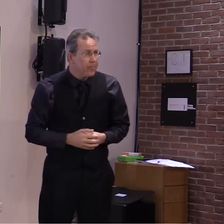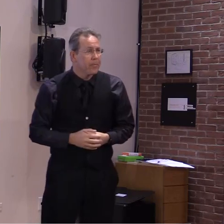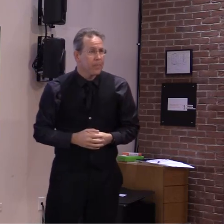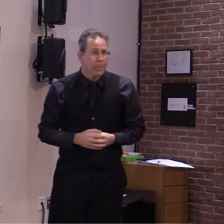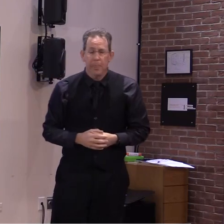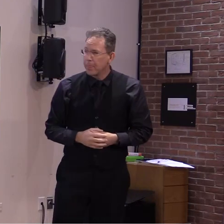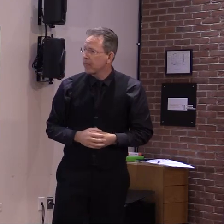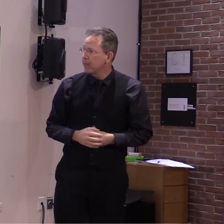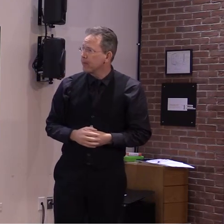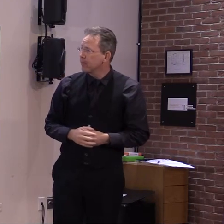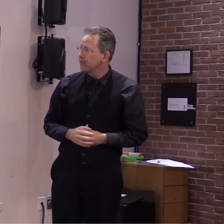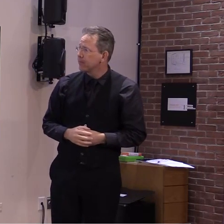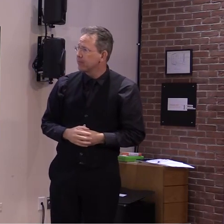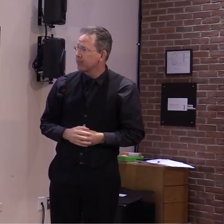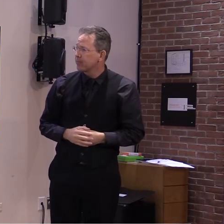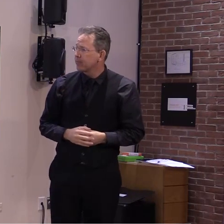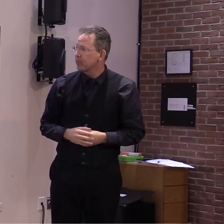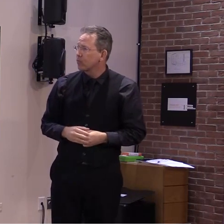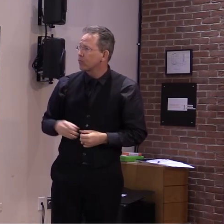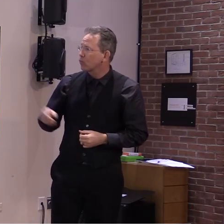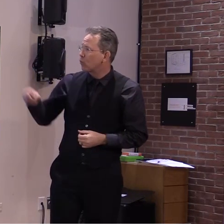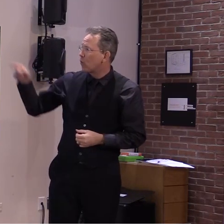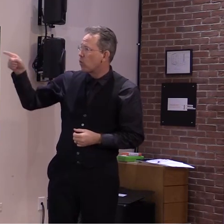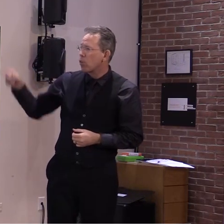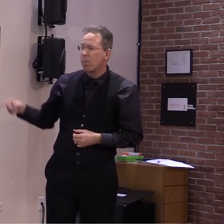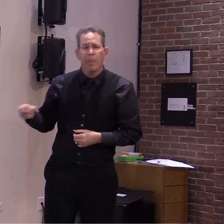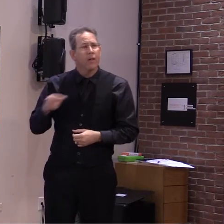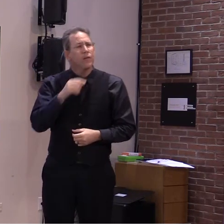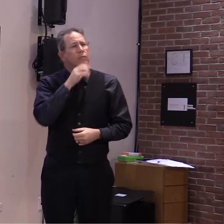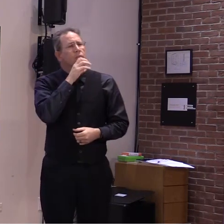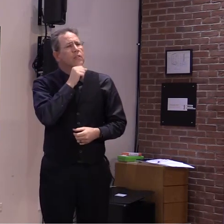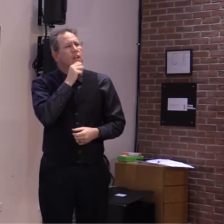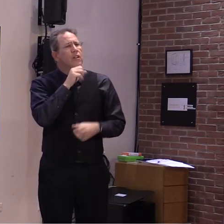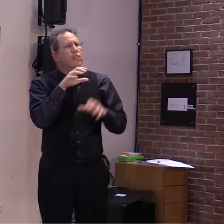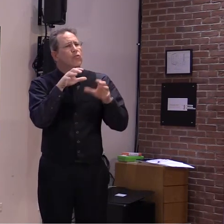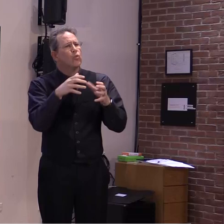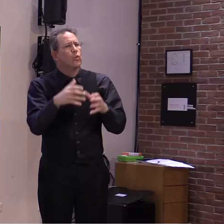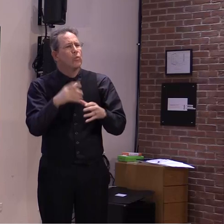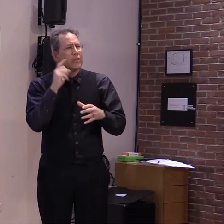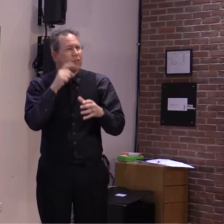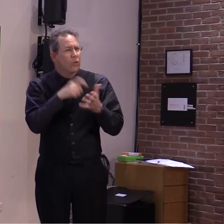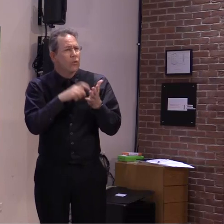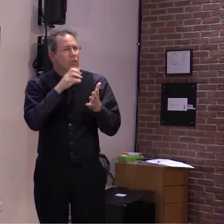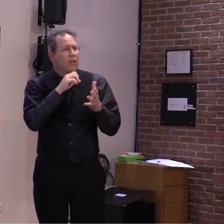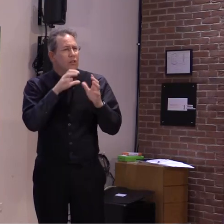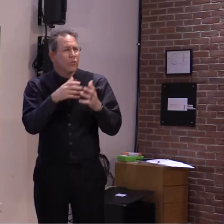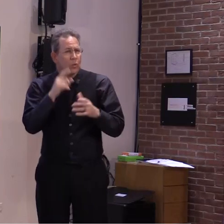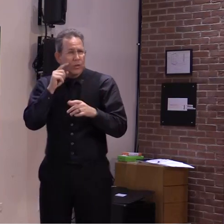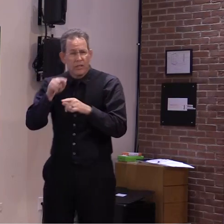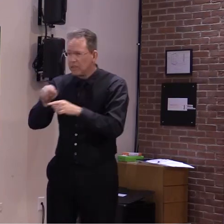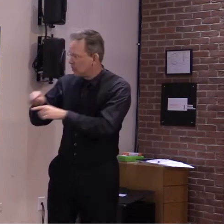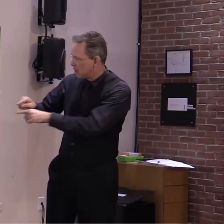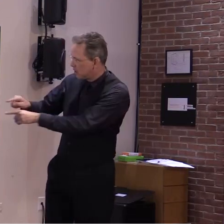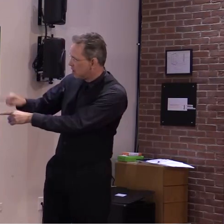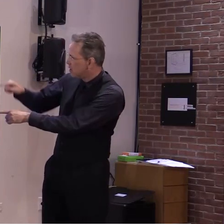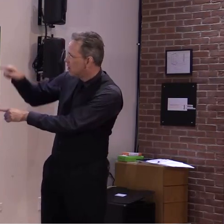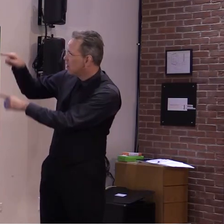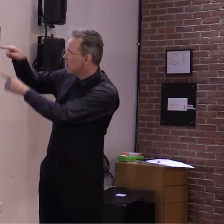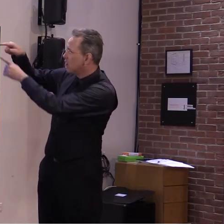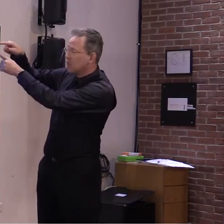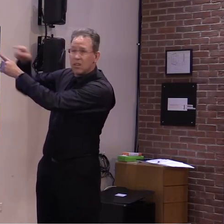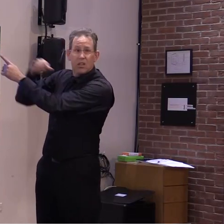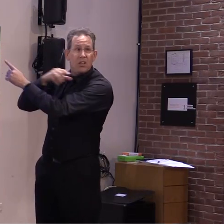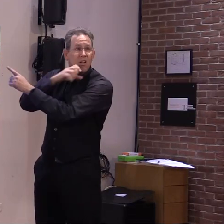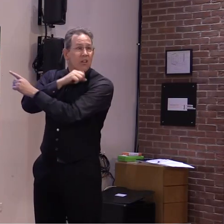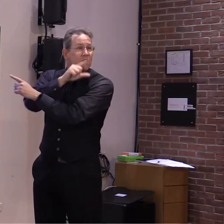weeks into April. Now looking a little bit more closely at our case demographics, we've talked for a number of weeks